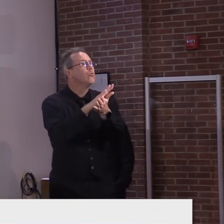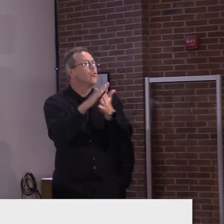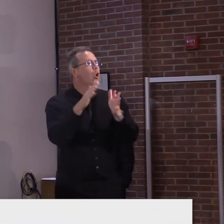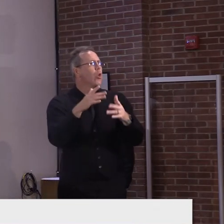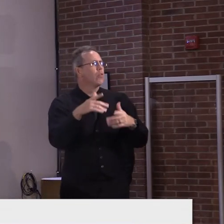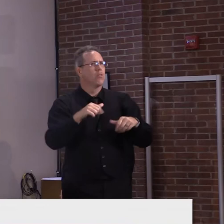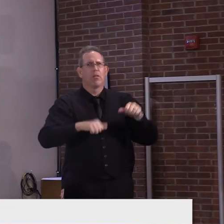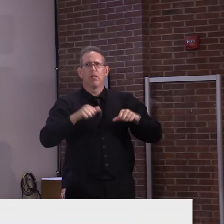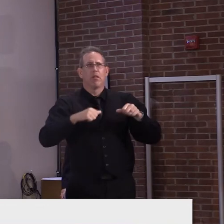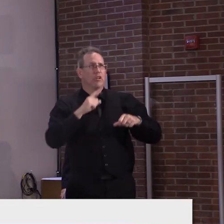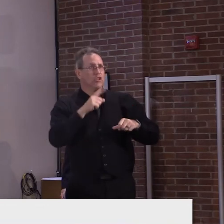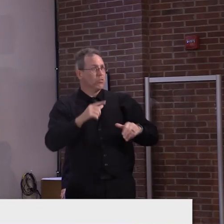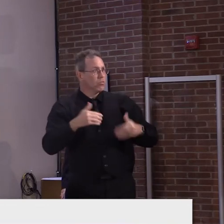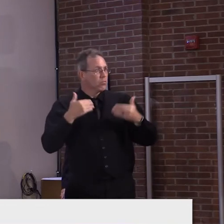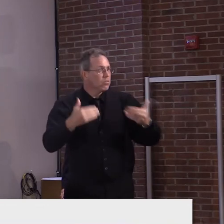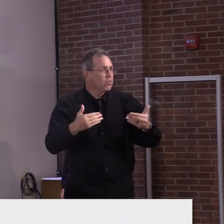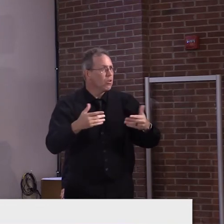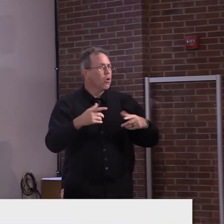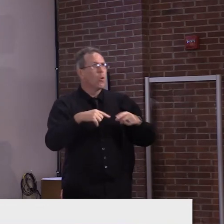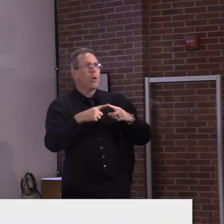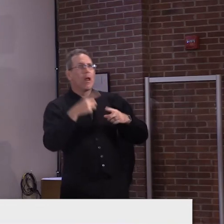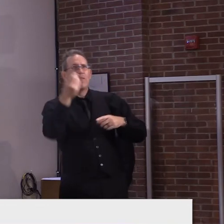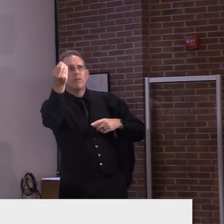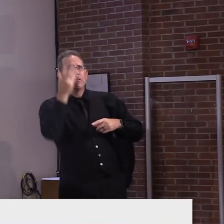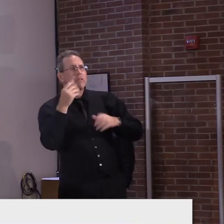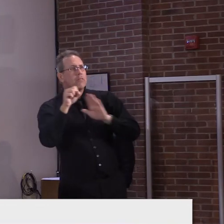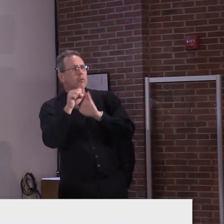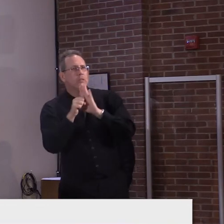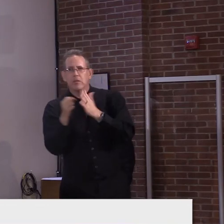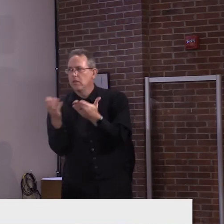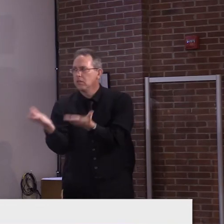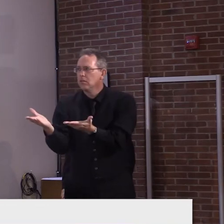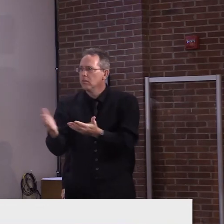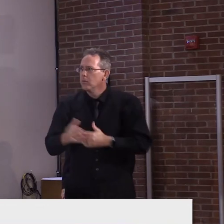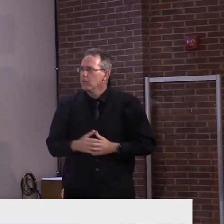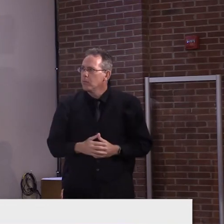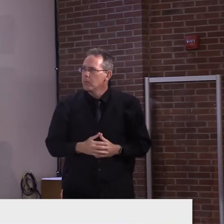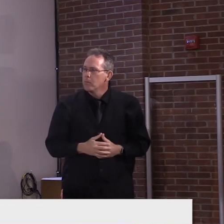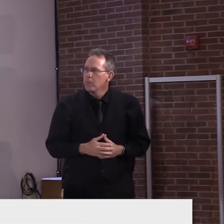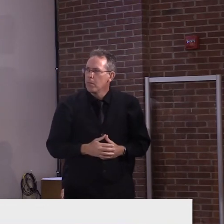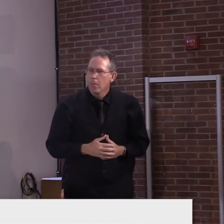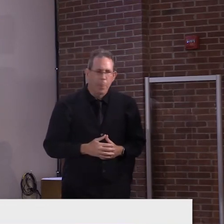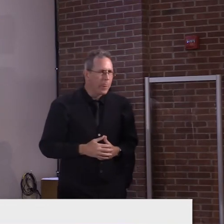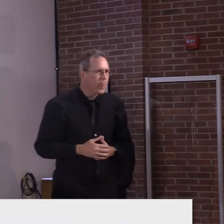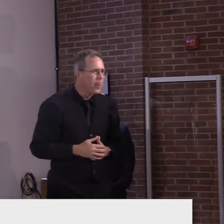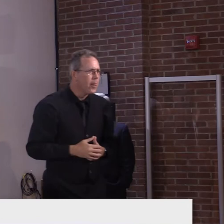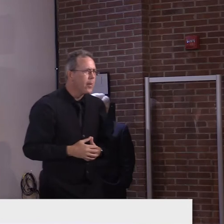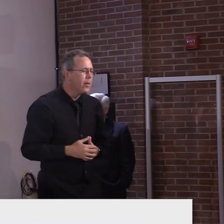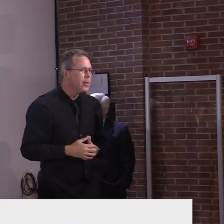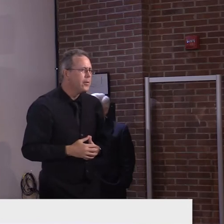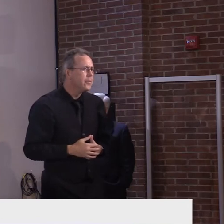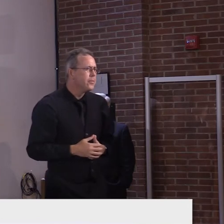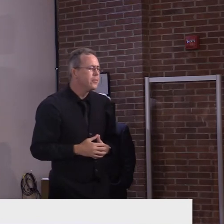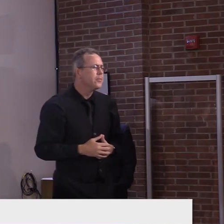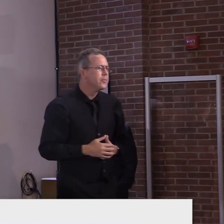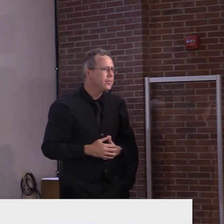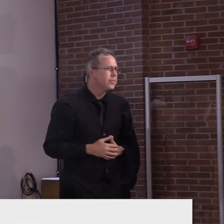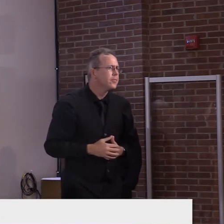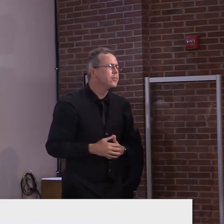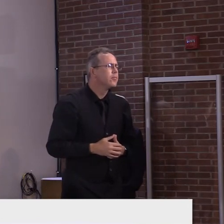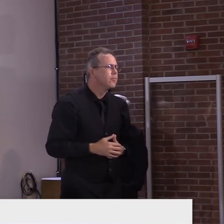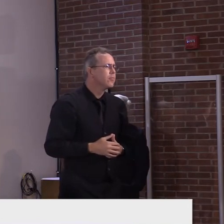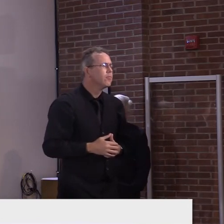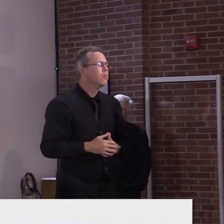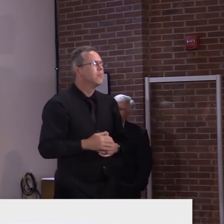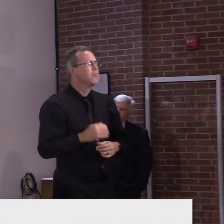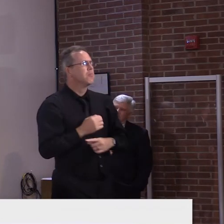data to show that they're safe? Aaron, this is Secretary French. I